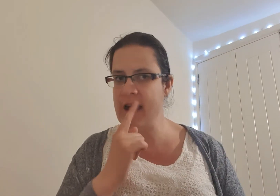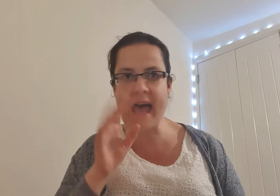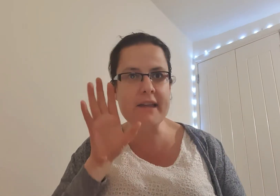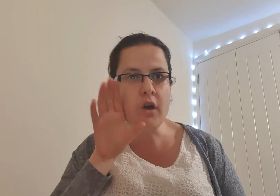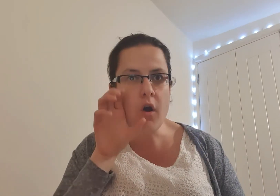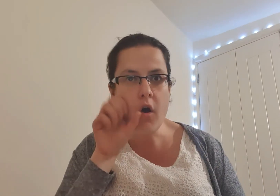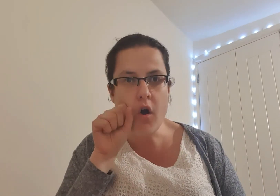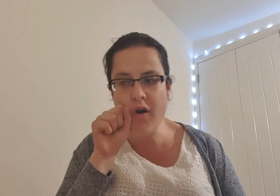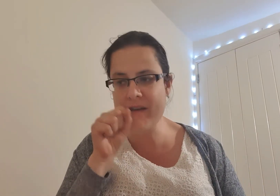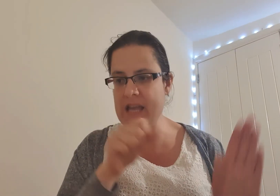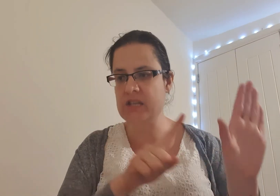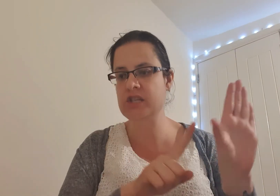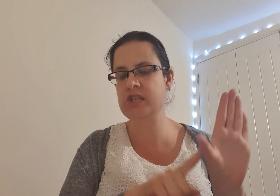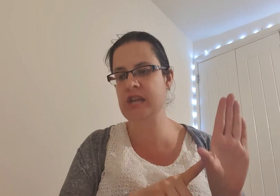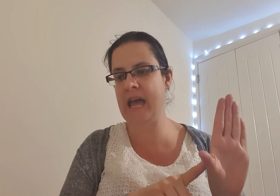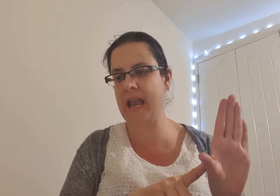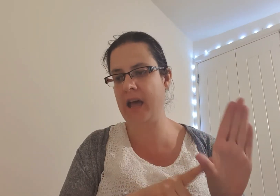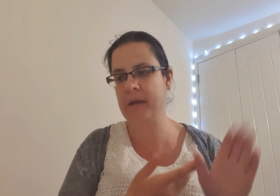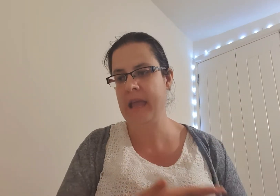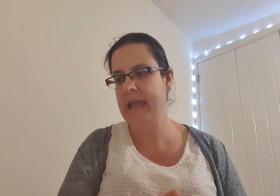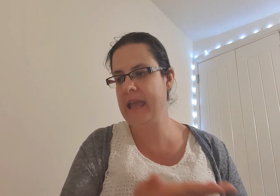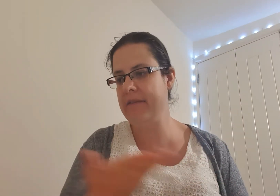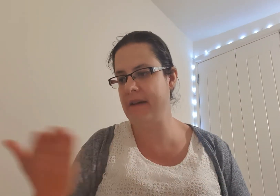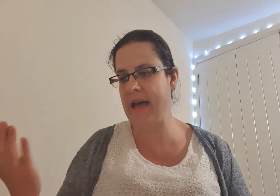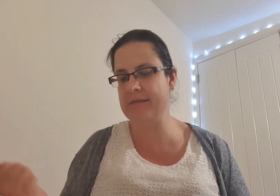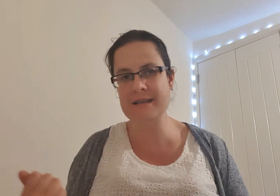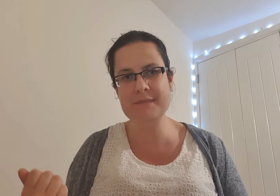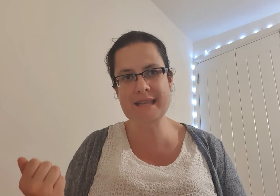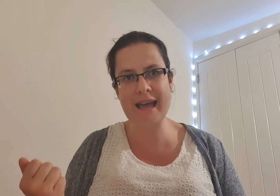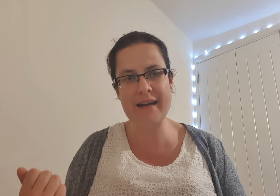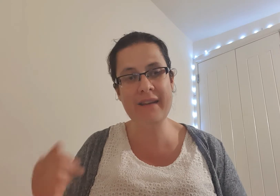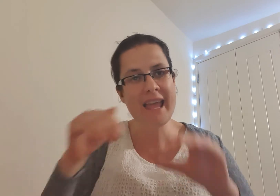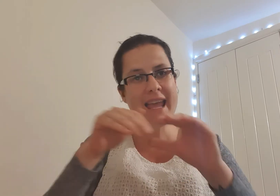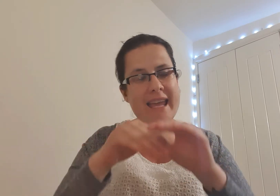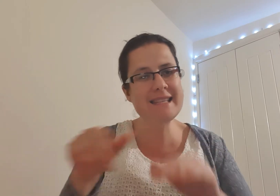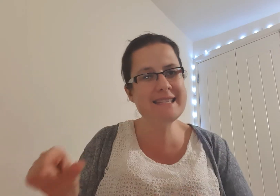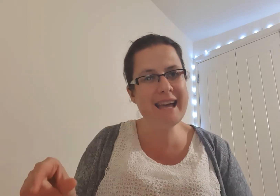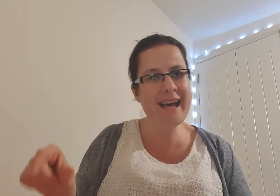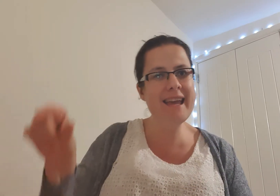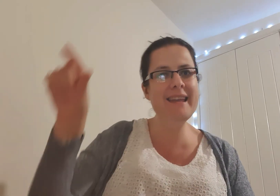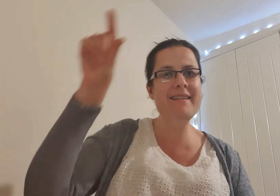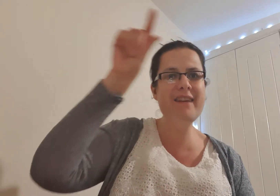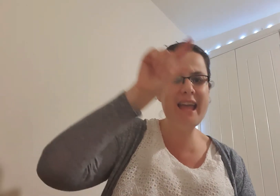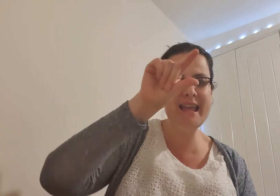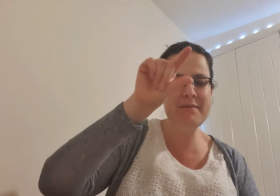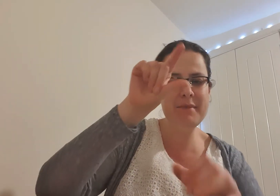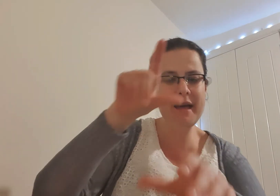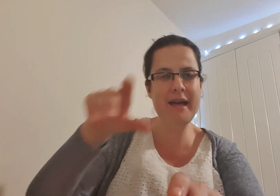red, orange, yellow. He found himself inside a